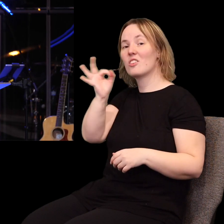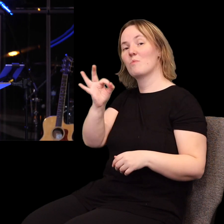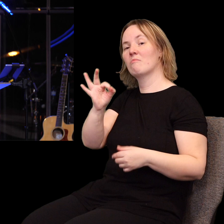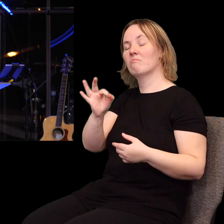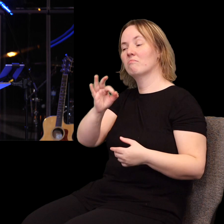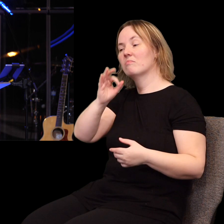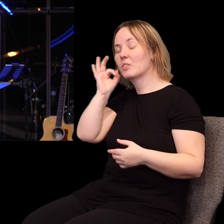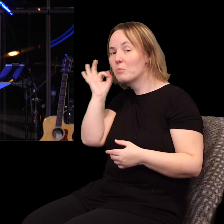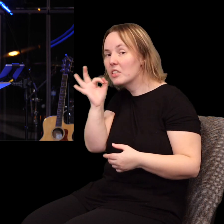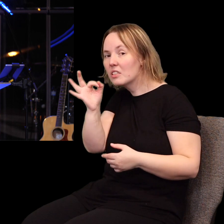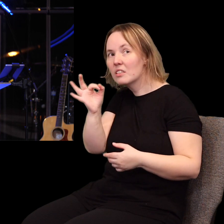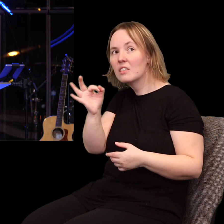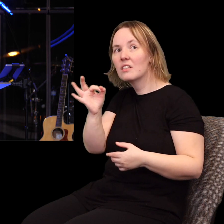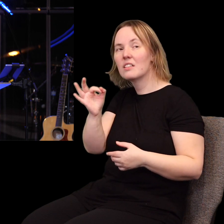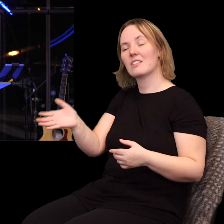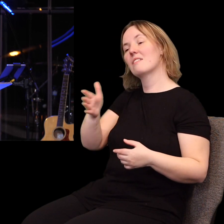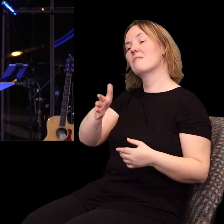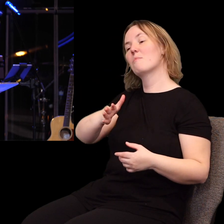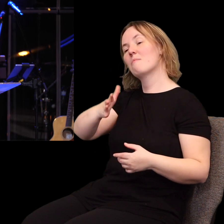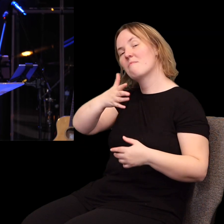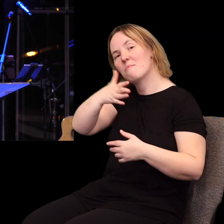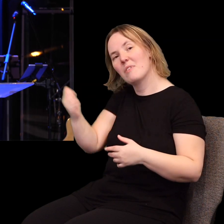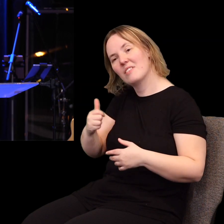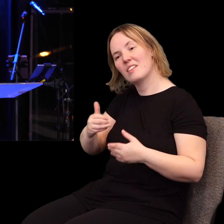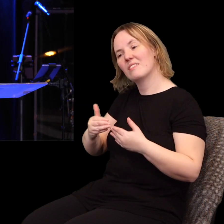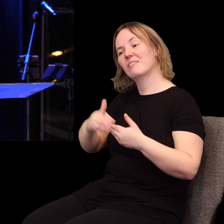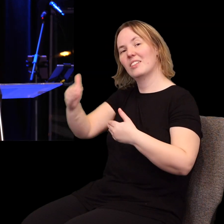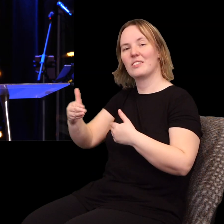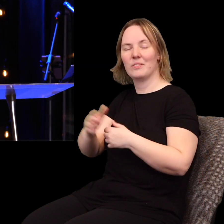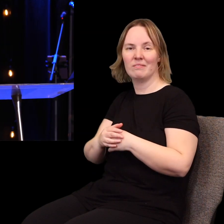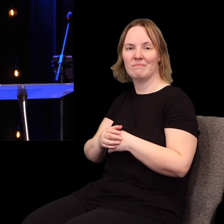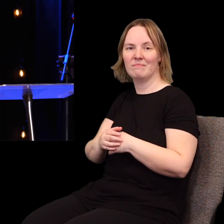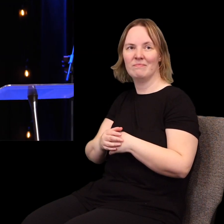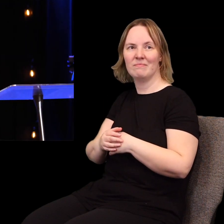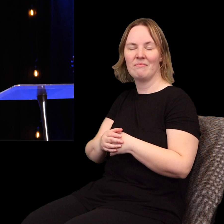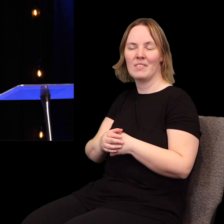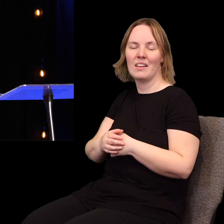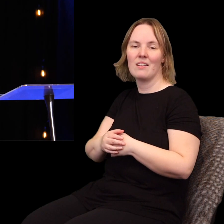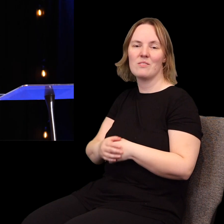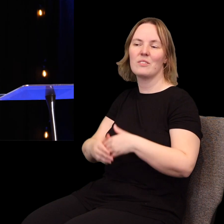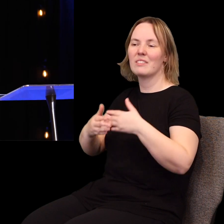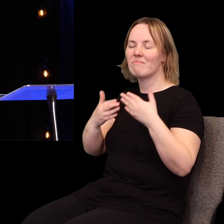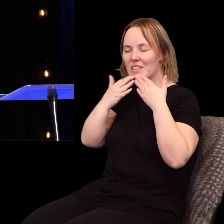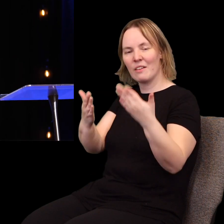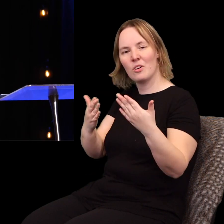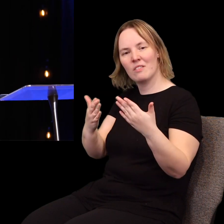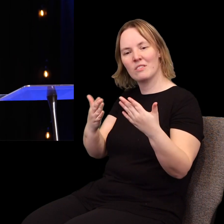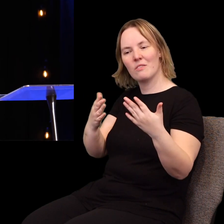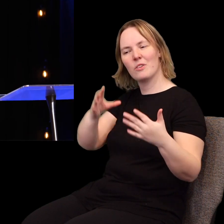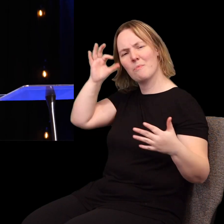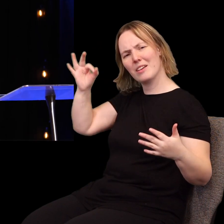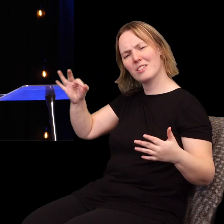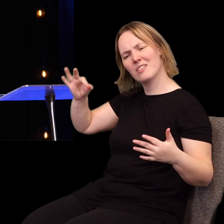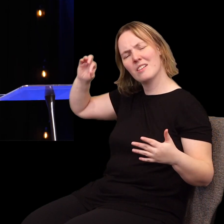You got to think about that. In other words, they all get worse. Just really appreciate Pastor Spencer's word, and I want to build on that a